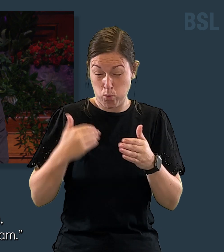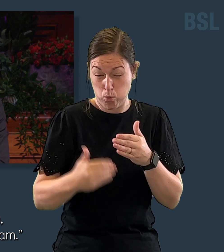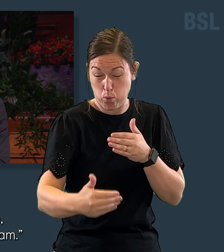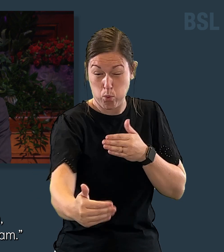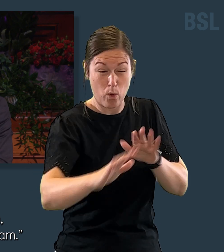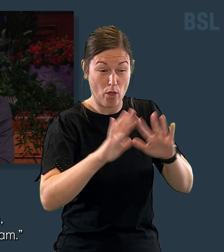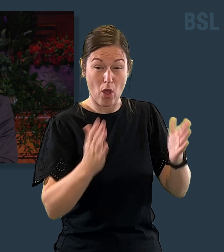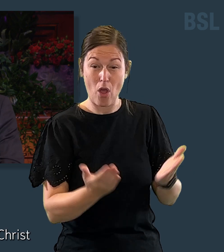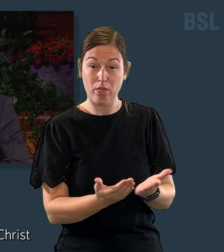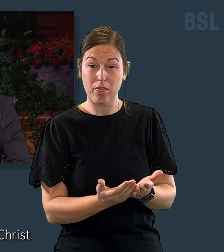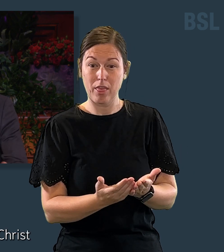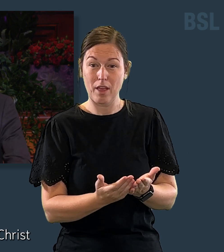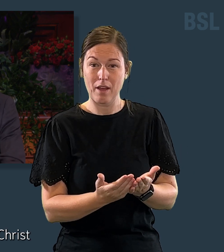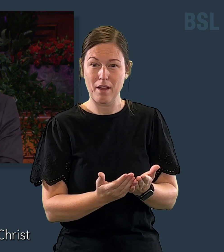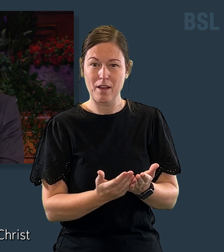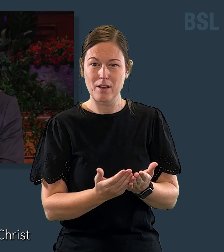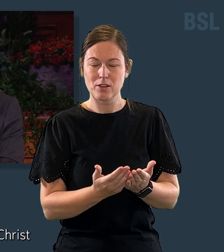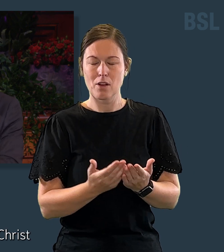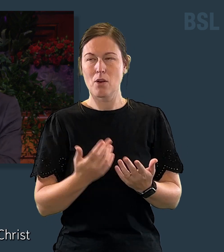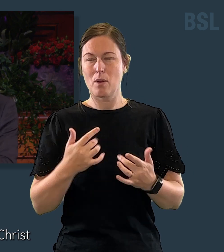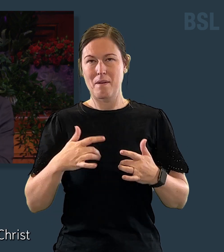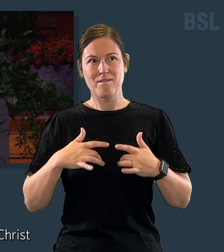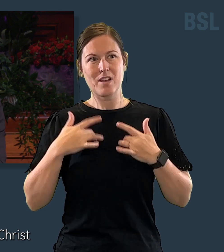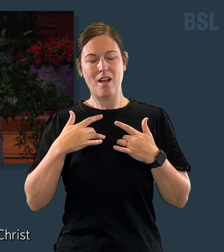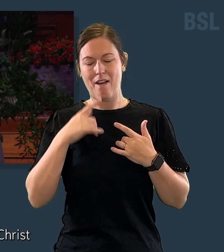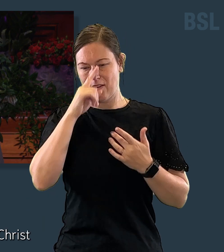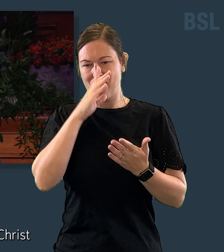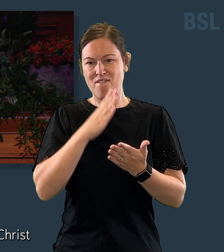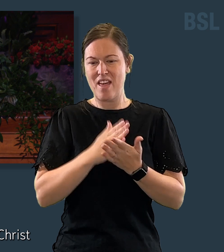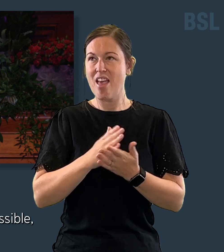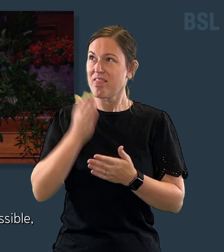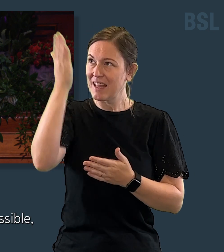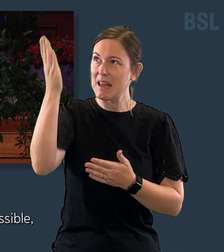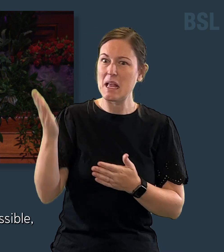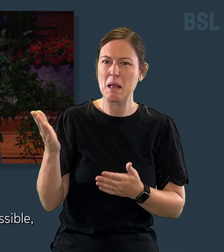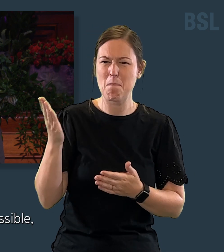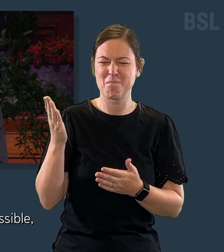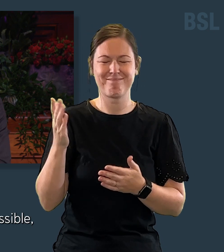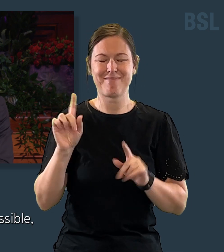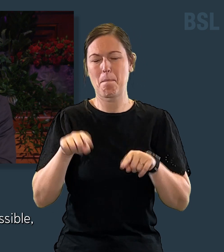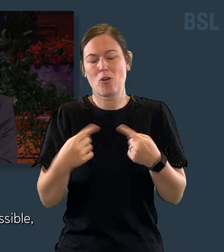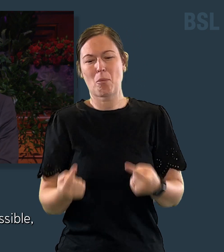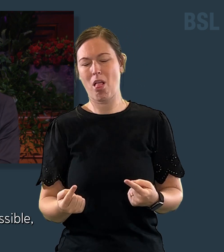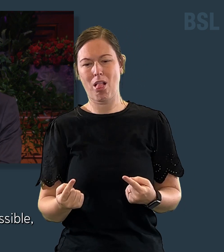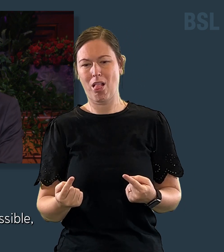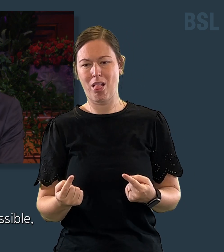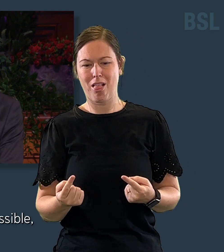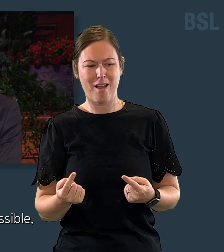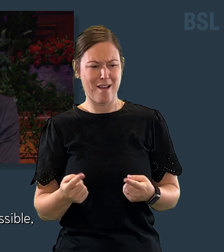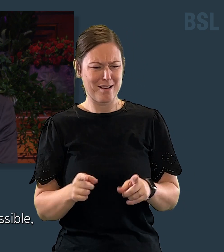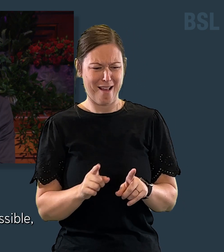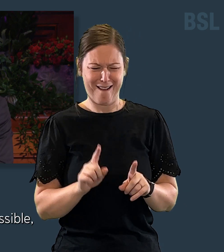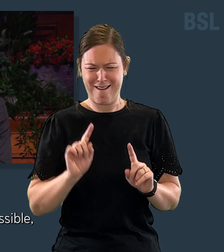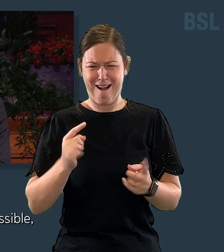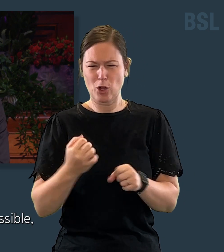family of Adam. At times, having faith in Jesus Christ may seem like something impossible,